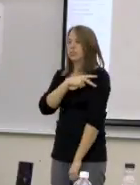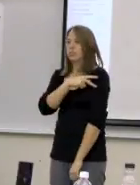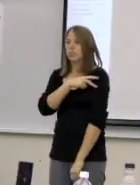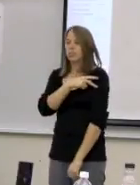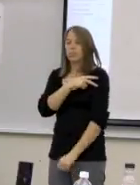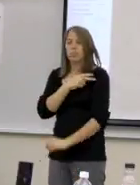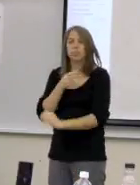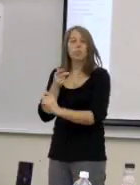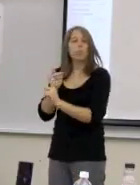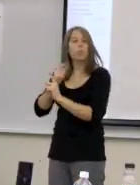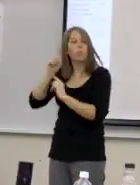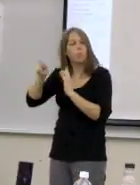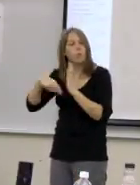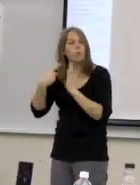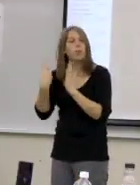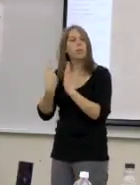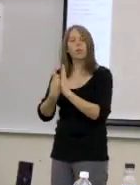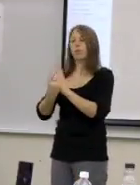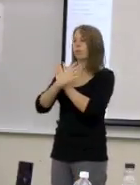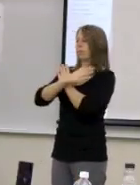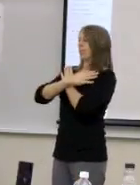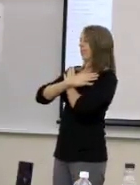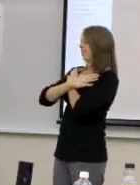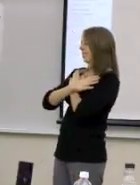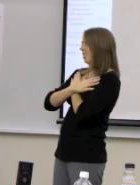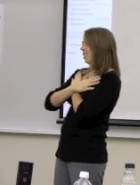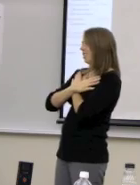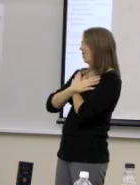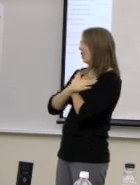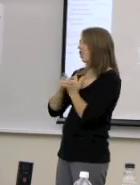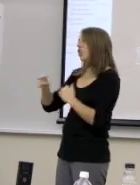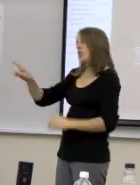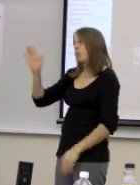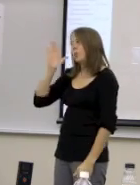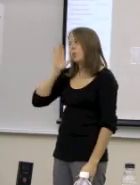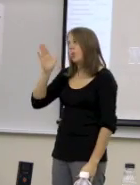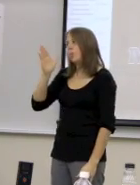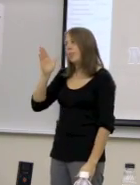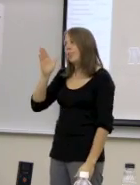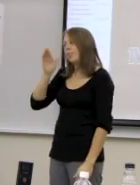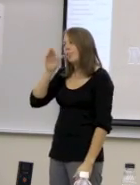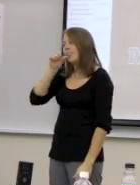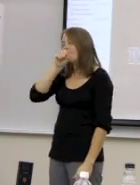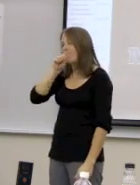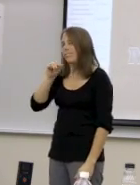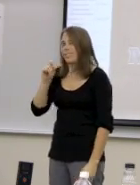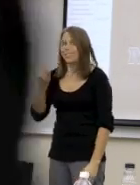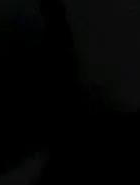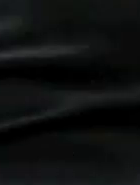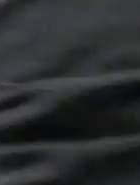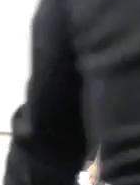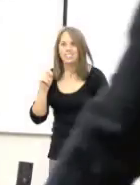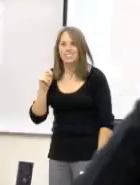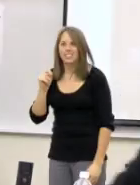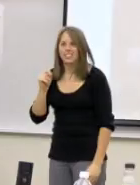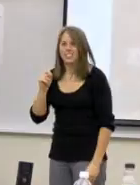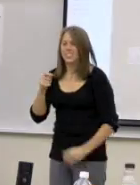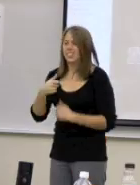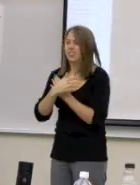hour relaxation. Check this out. You are going to absolutely melt when you have this relaxation piece